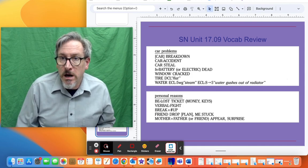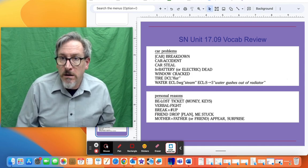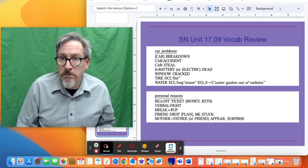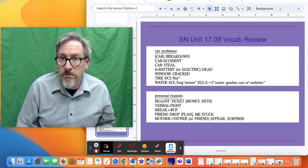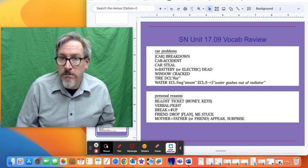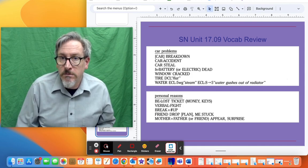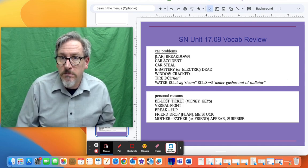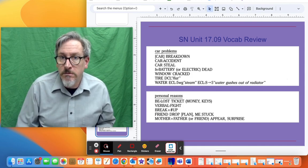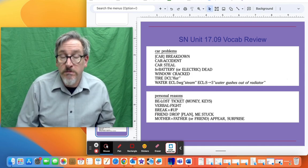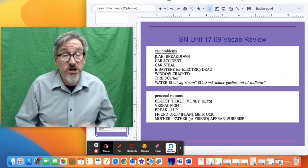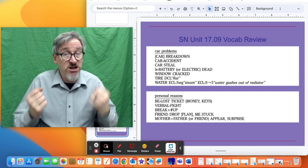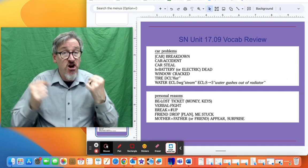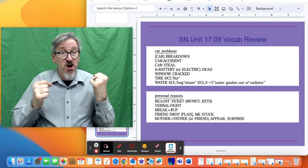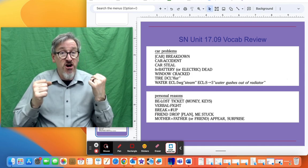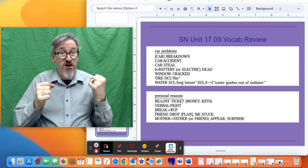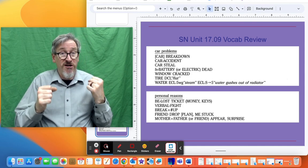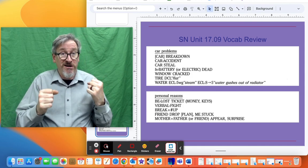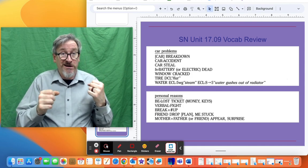The